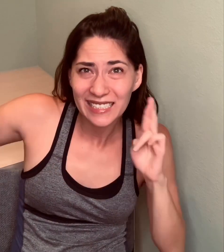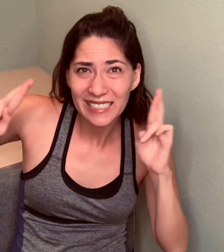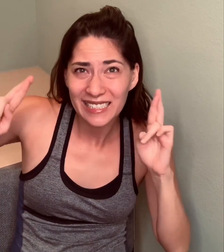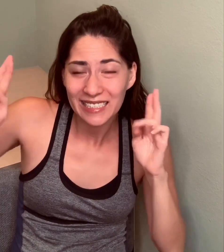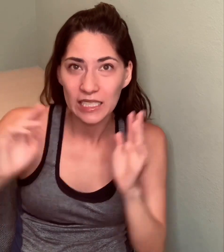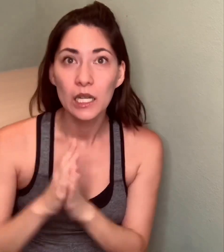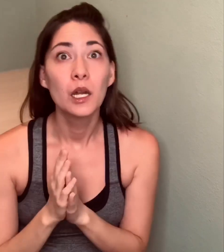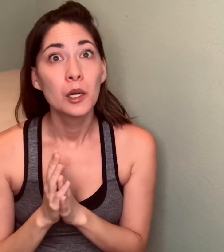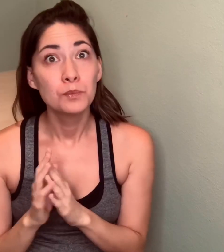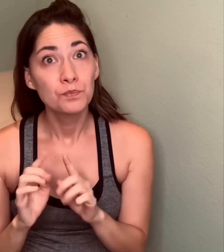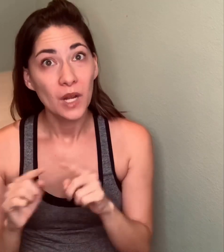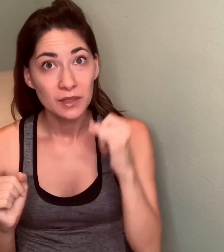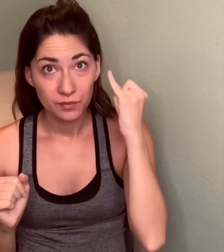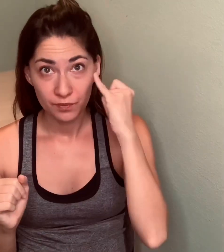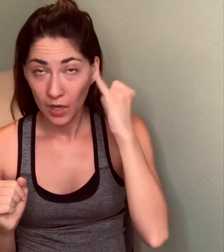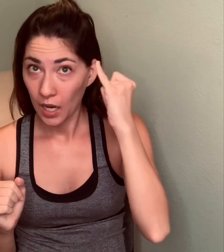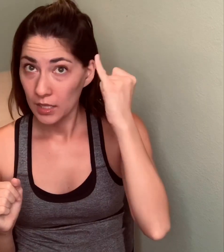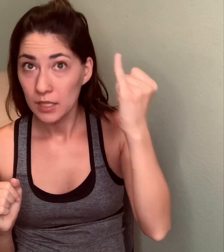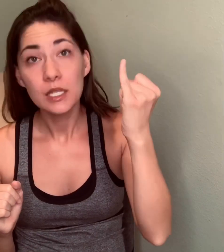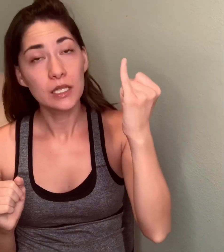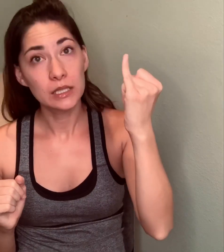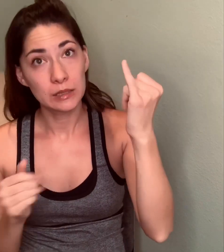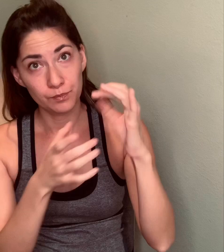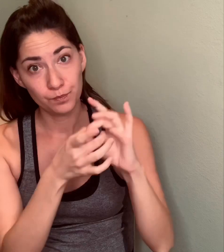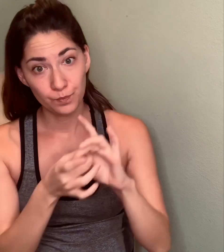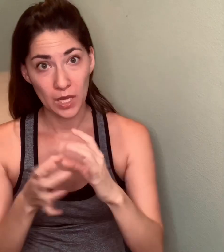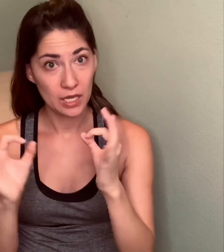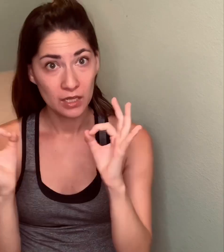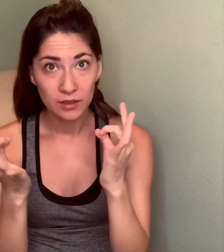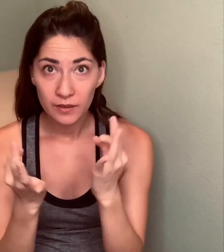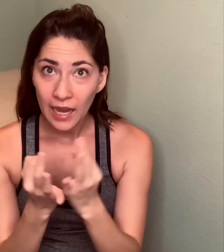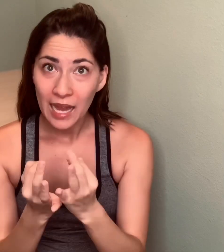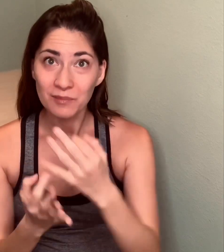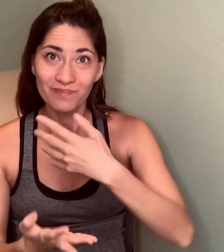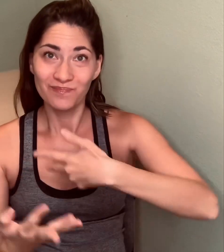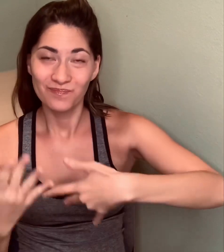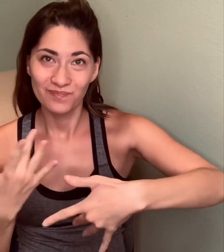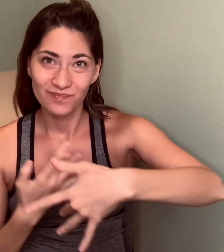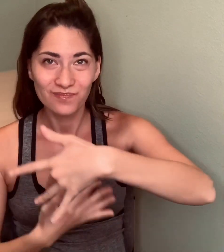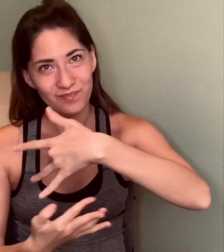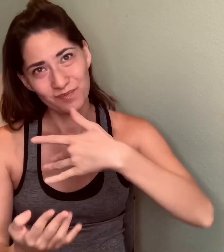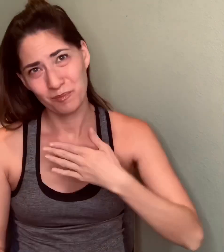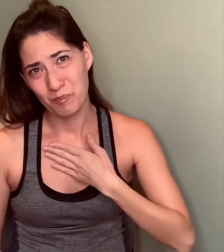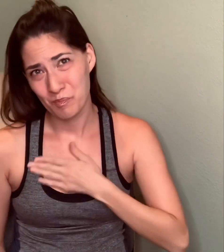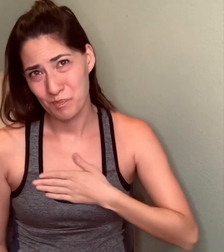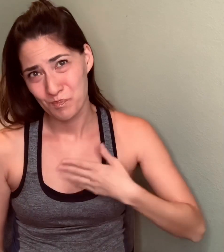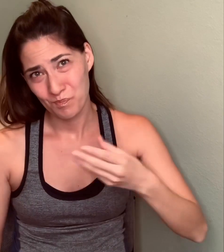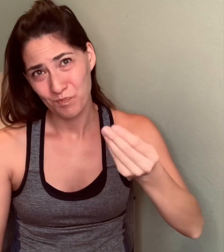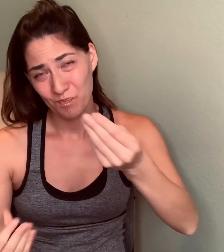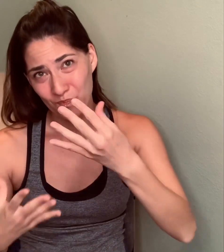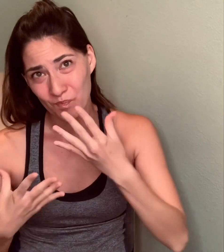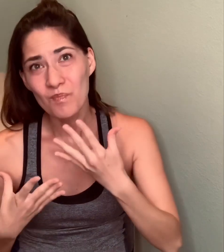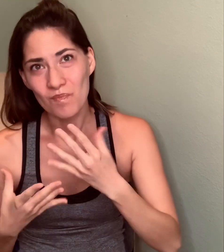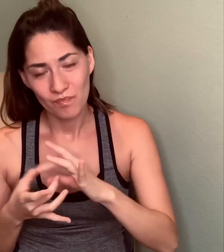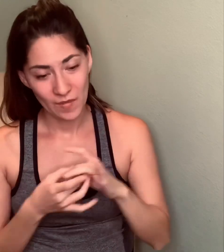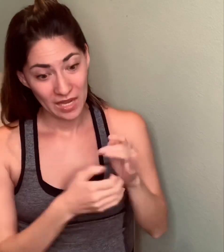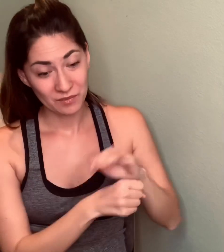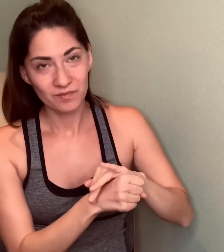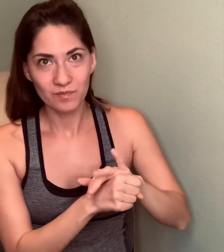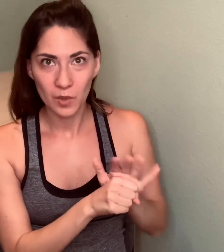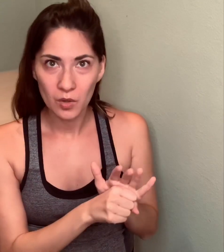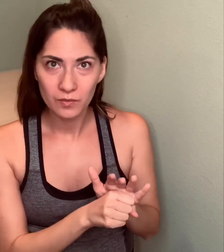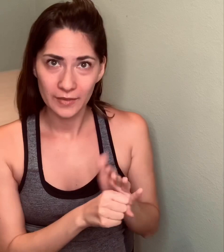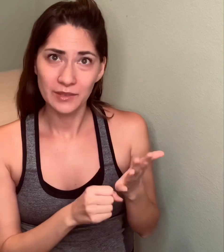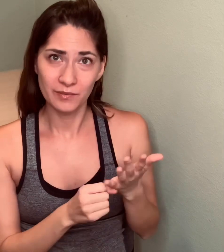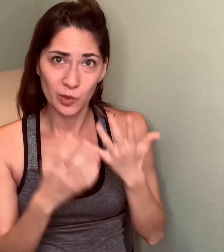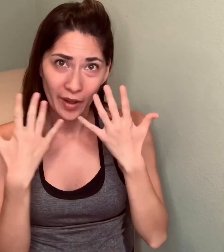hear any other ideas you have that's family oriented for this whole COVID crisis that we're going through. We're gonna